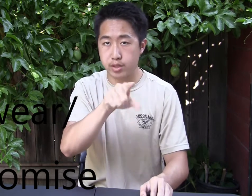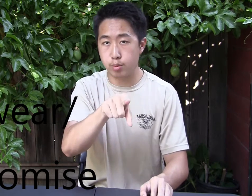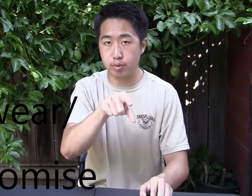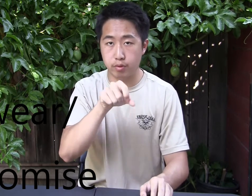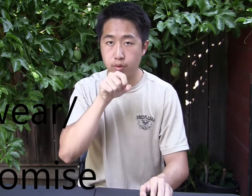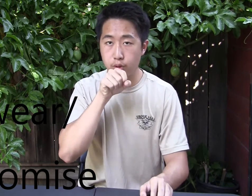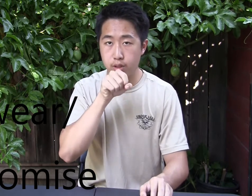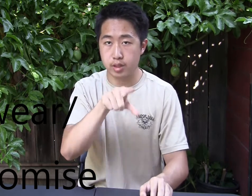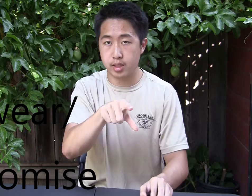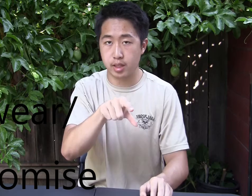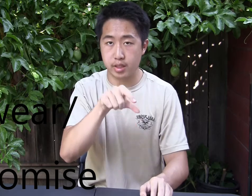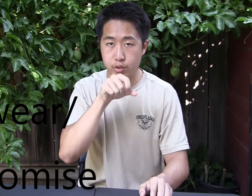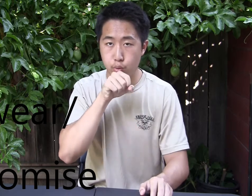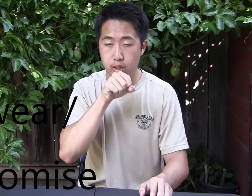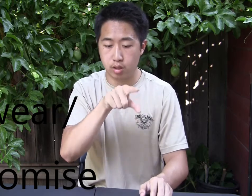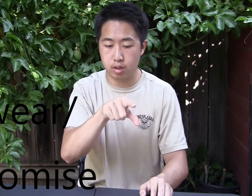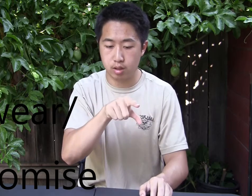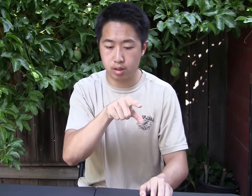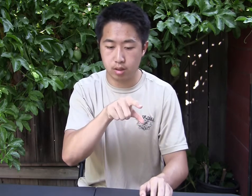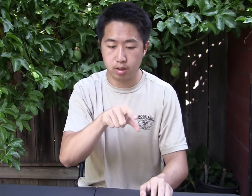moving forward slightly as well.